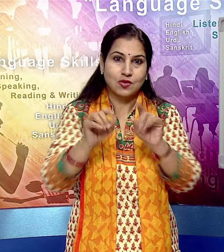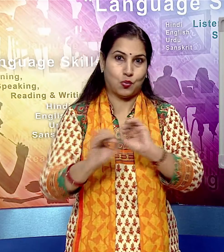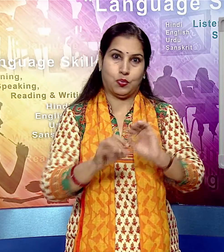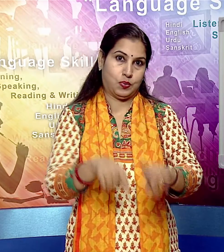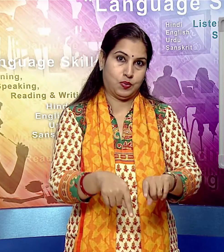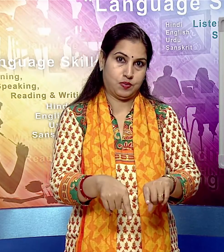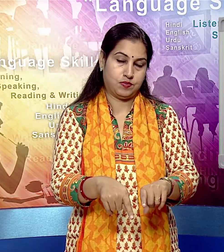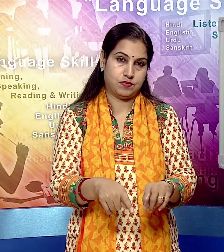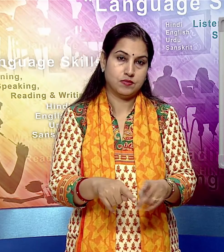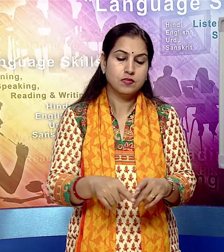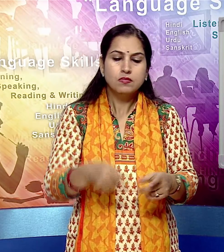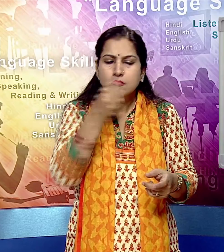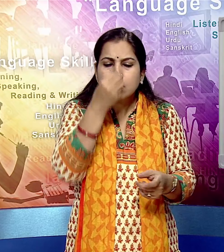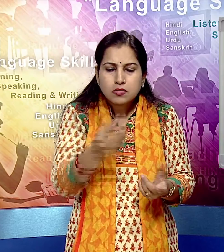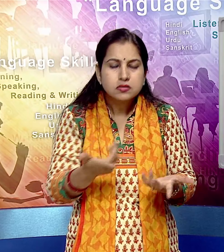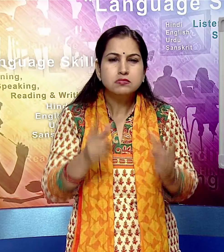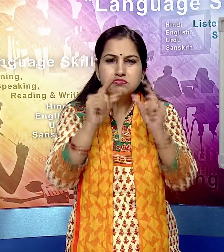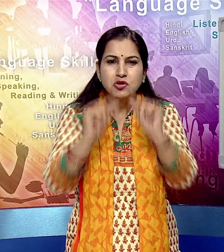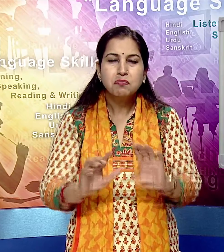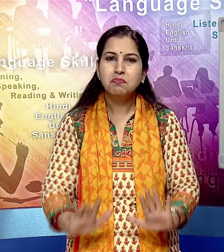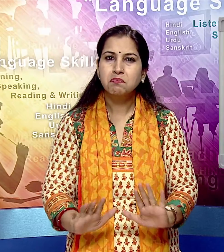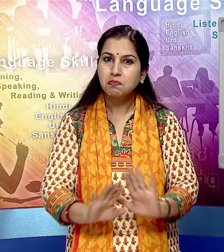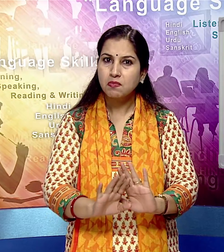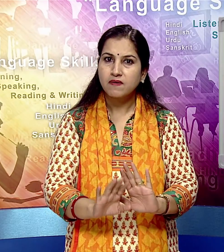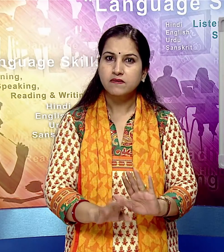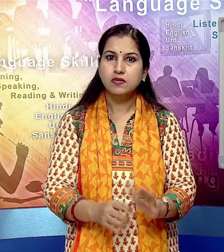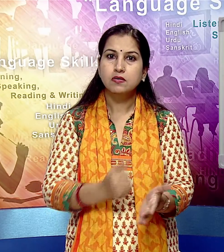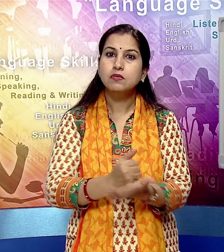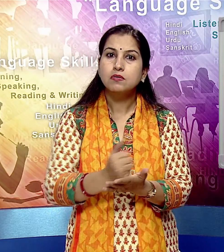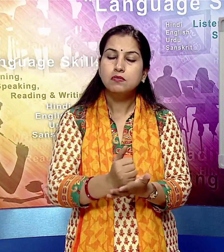advantages are: it is smokeless, low maintenance,